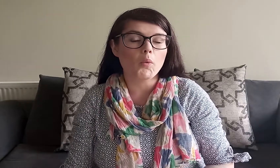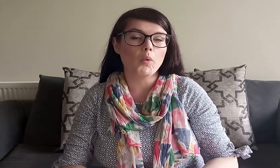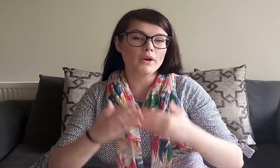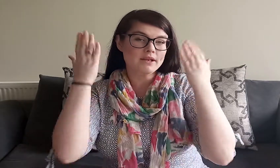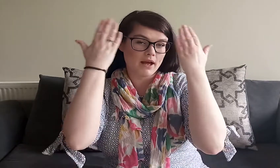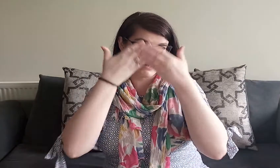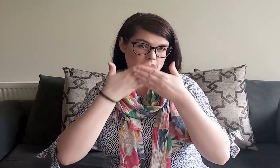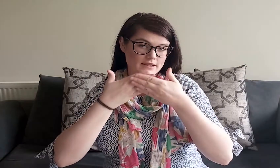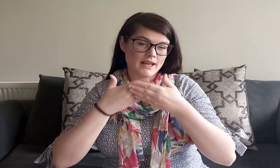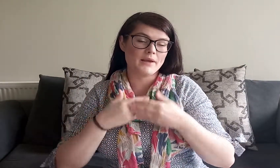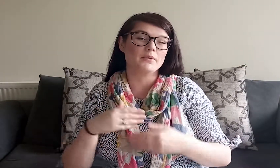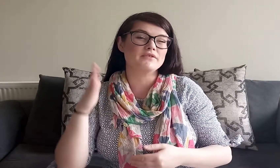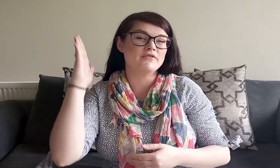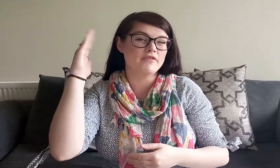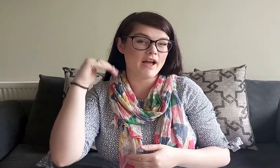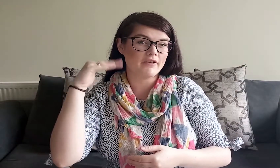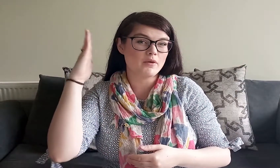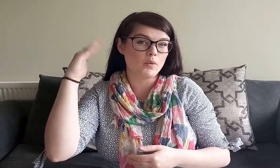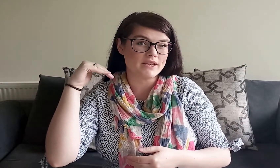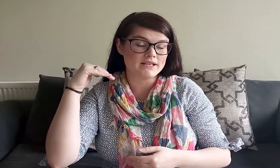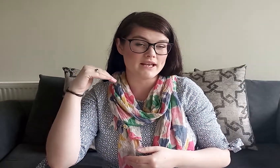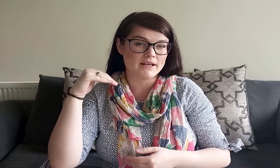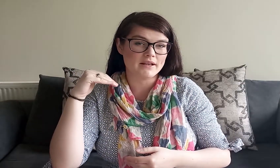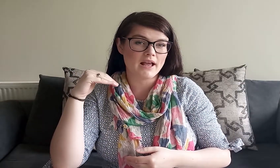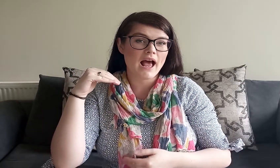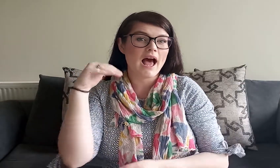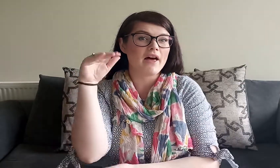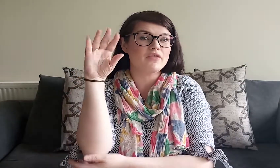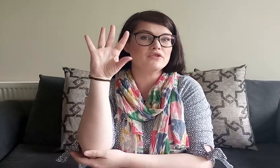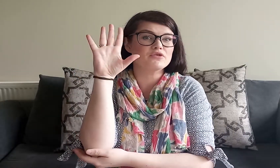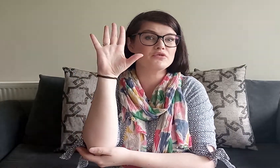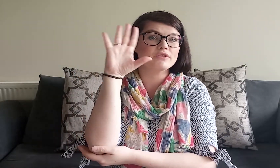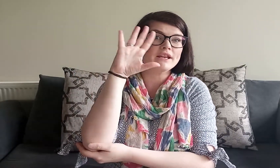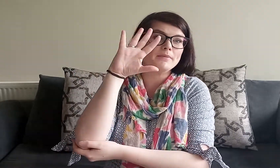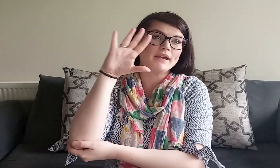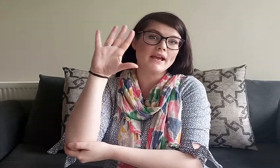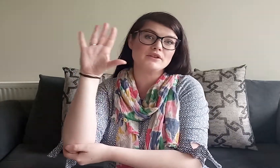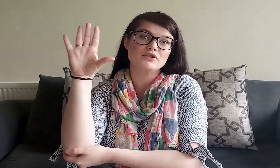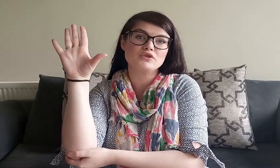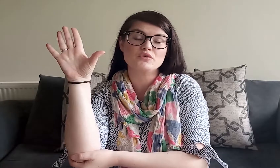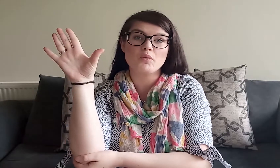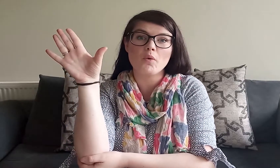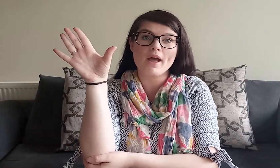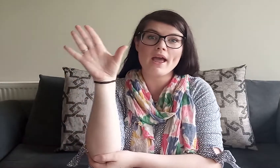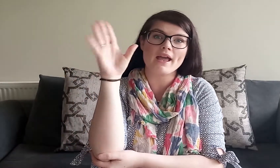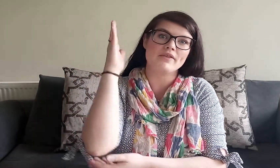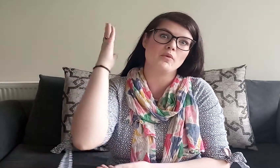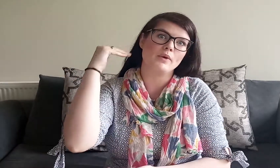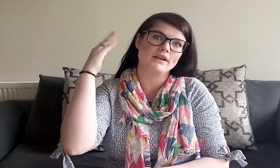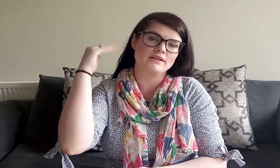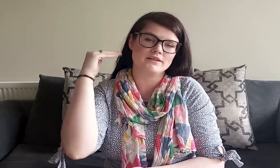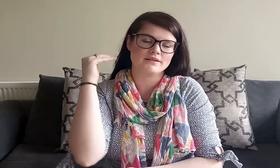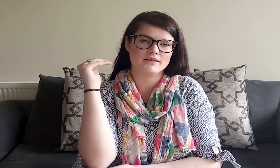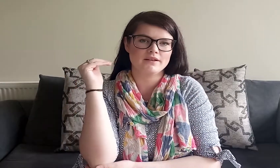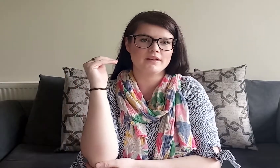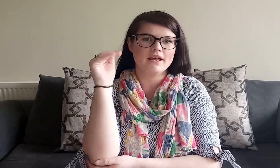One night it was very windy and the tree began to sway in the wind.